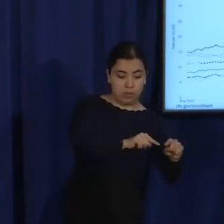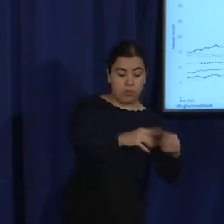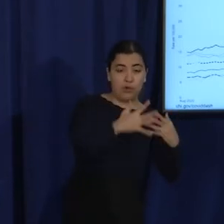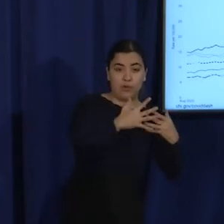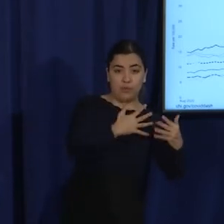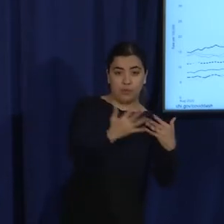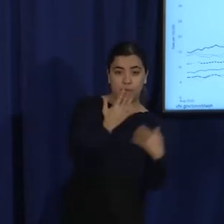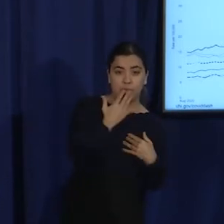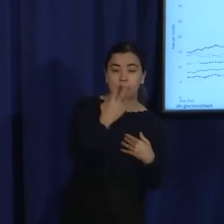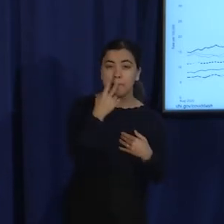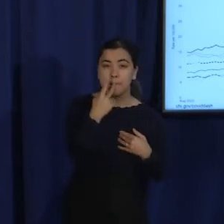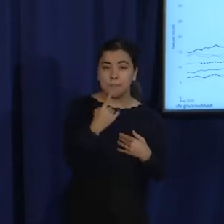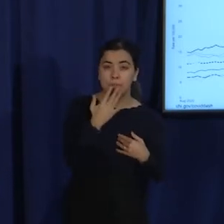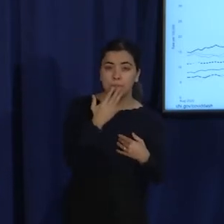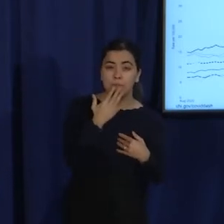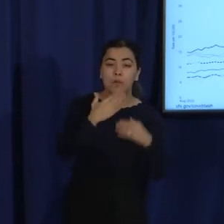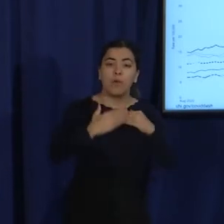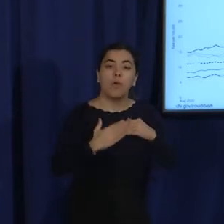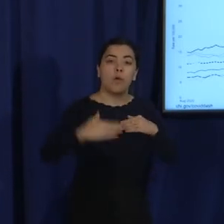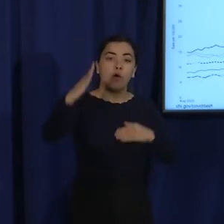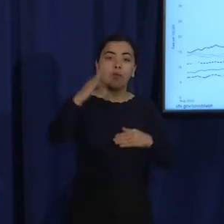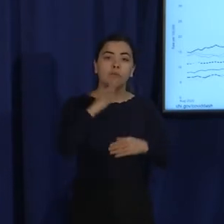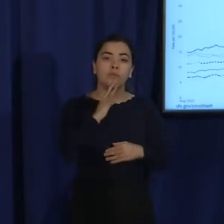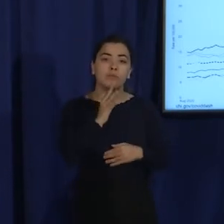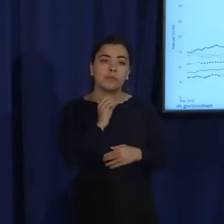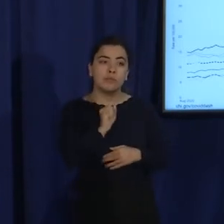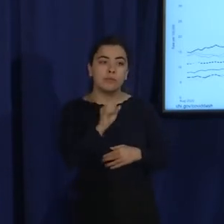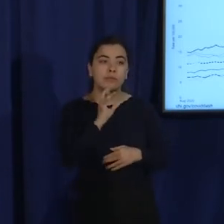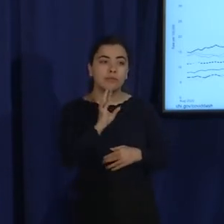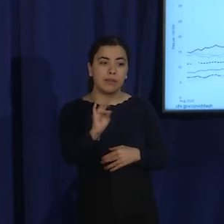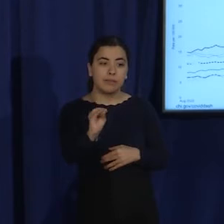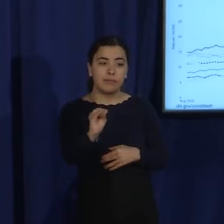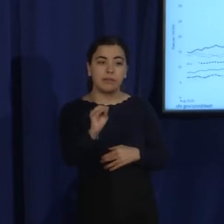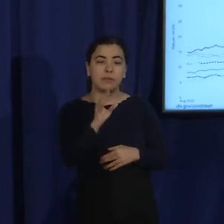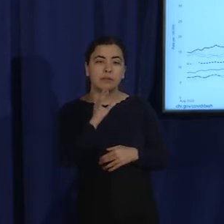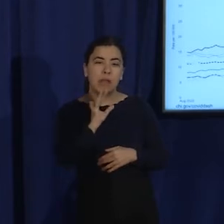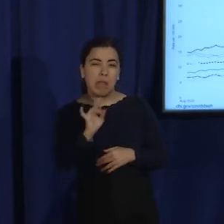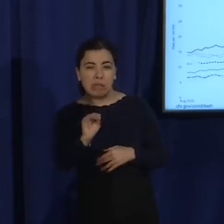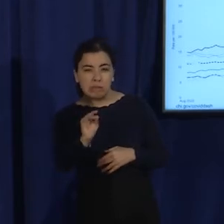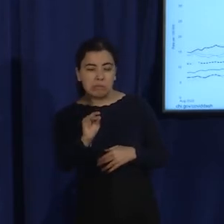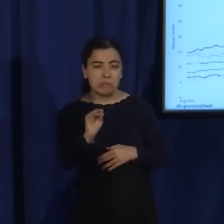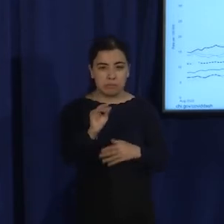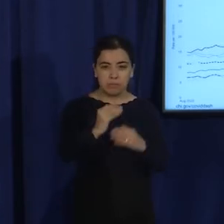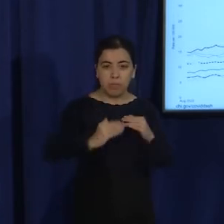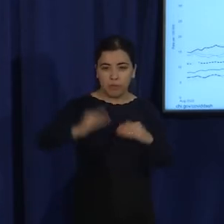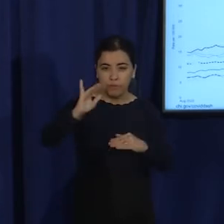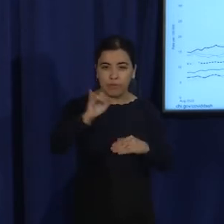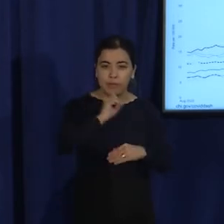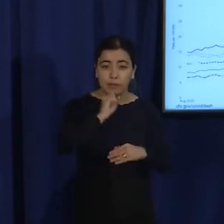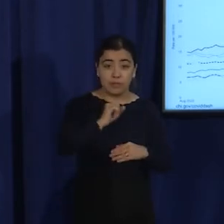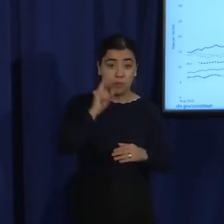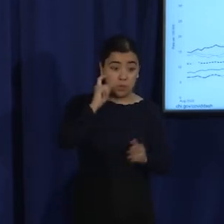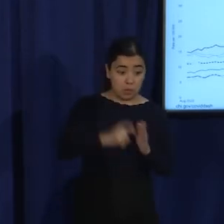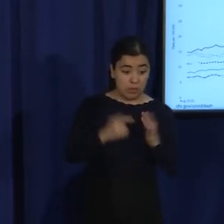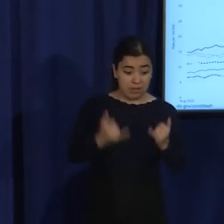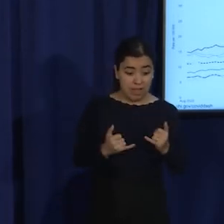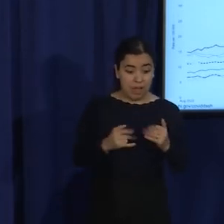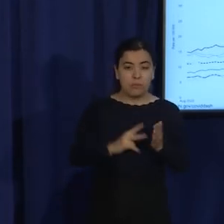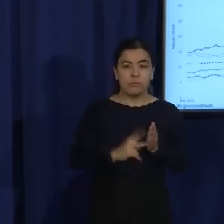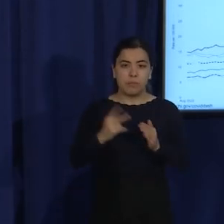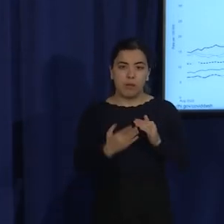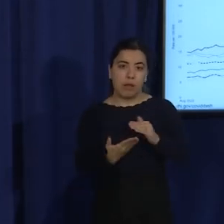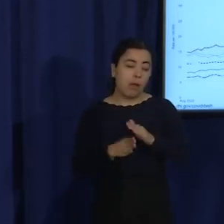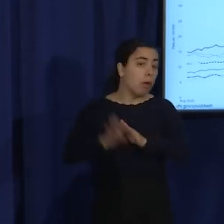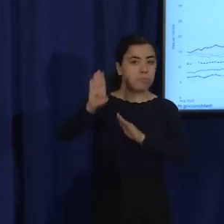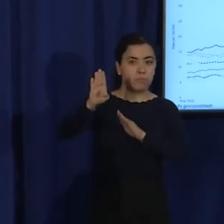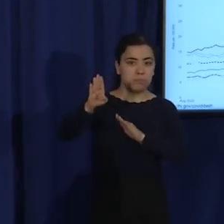80. We've seen those rates also more than double just over the last few weeks. These, of course, are the